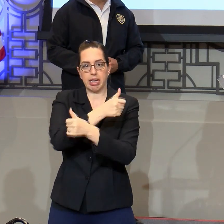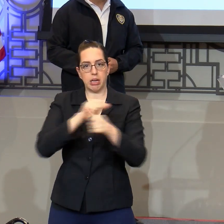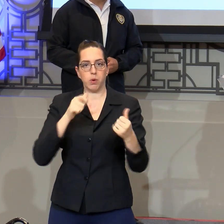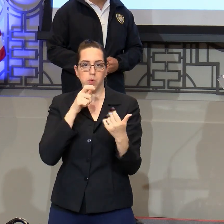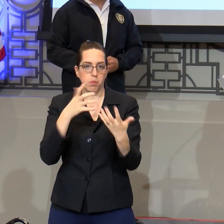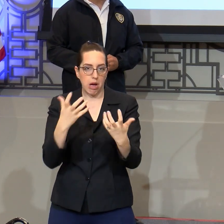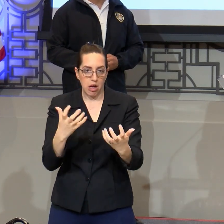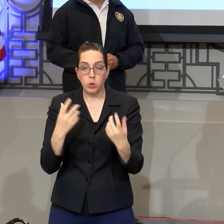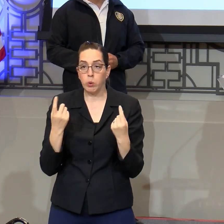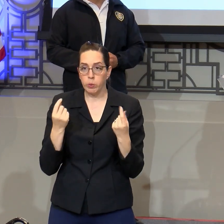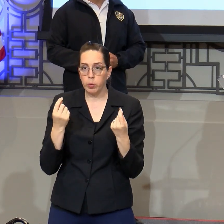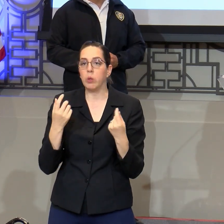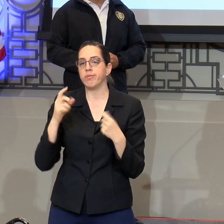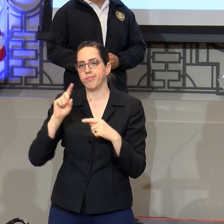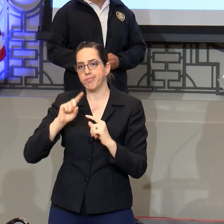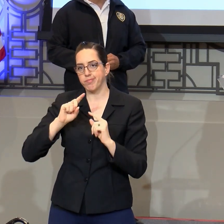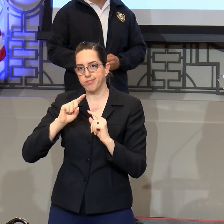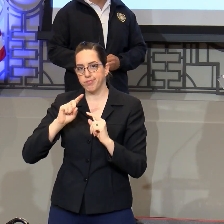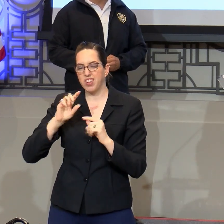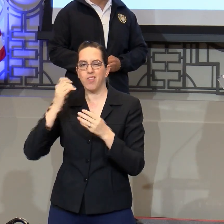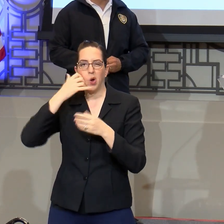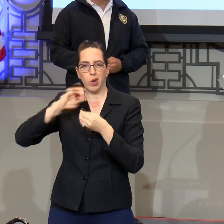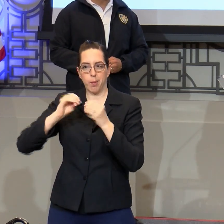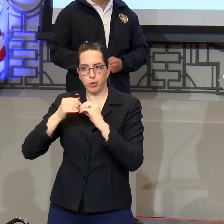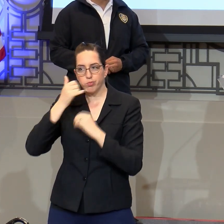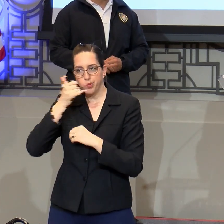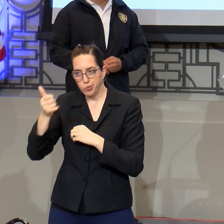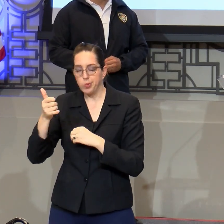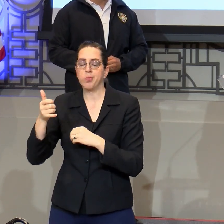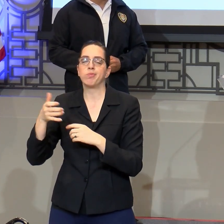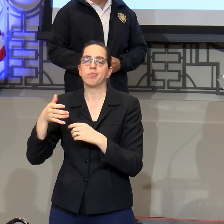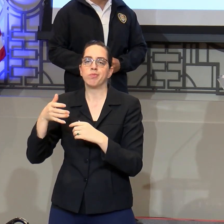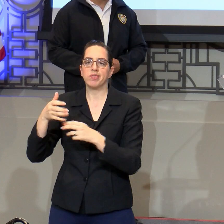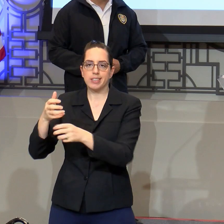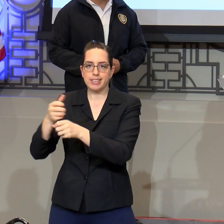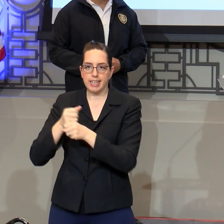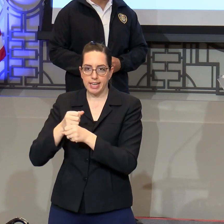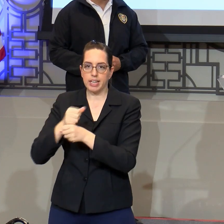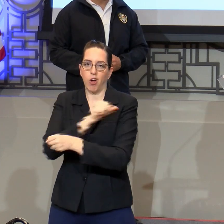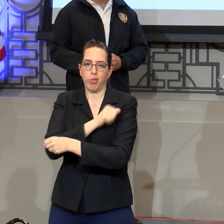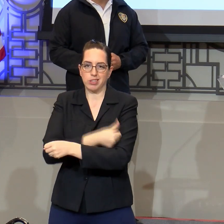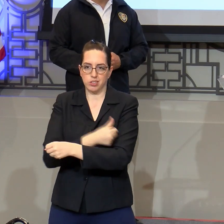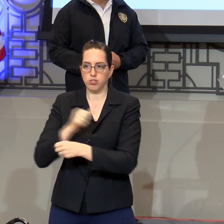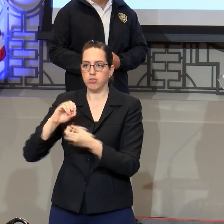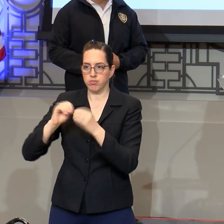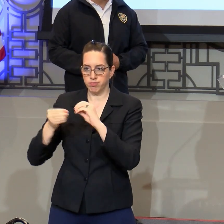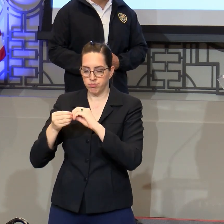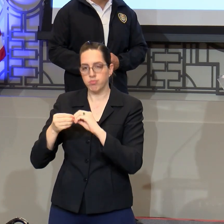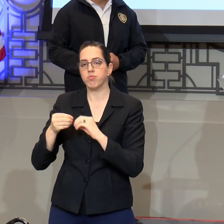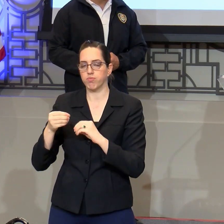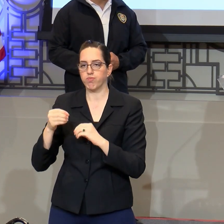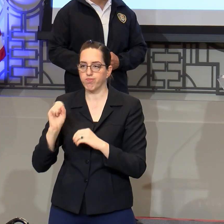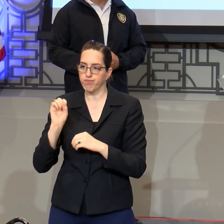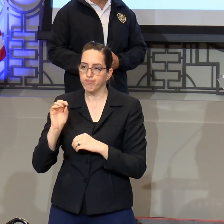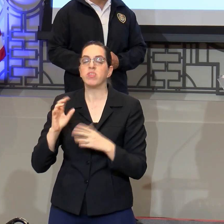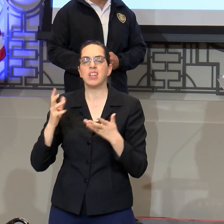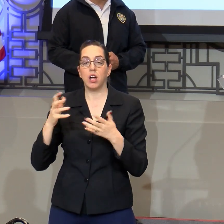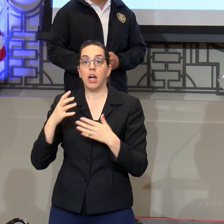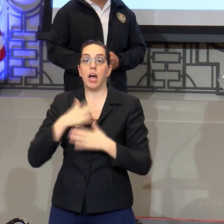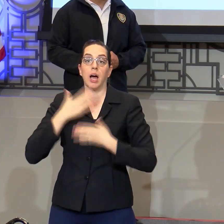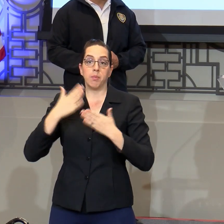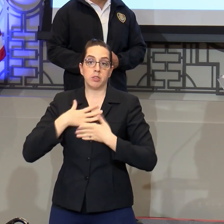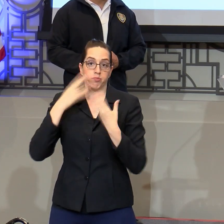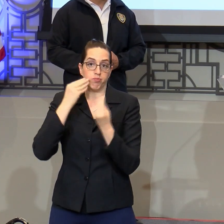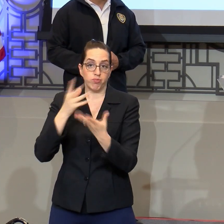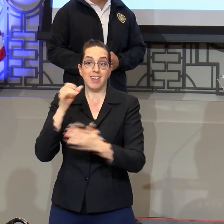it simply by going to the City of Houston's number and getting your authorization code. I'm pleased to report